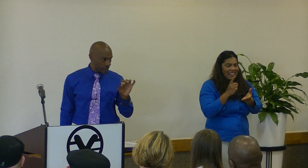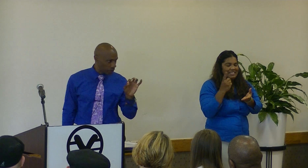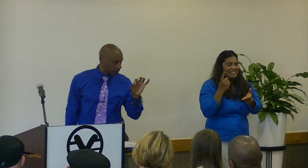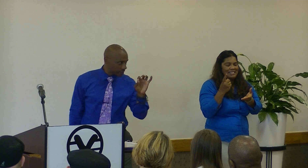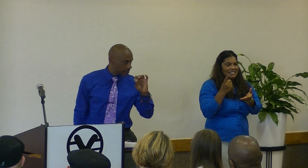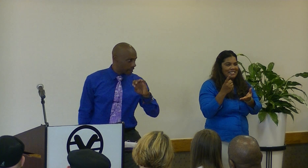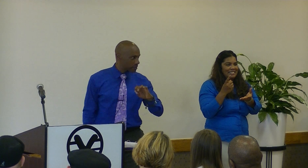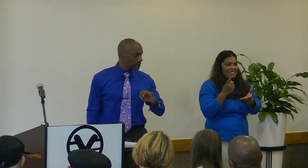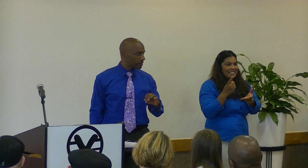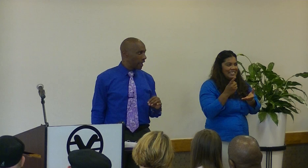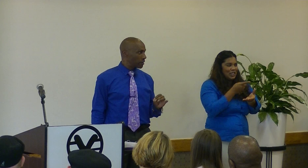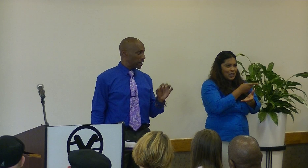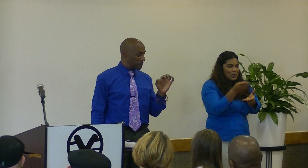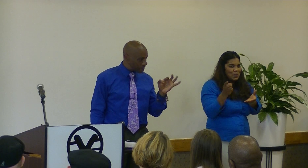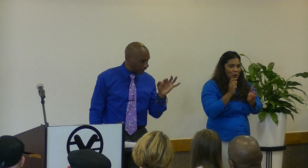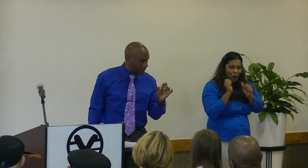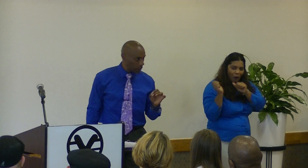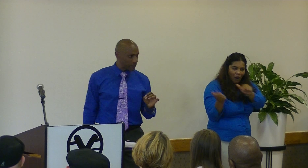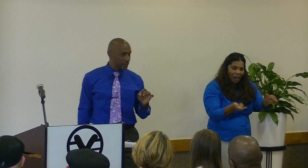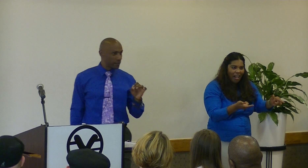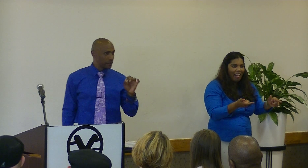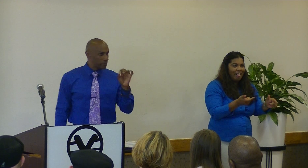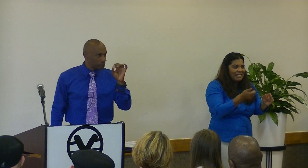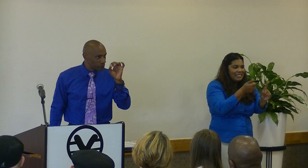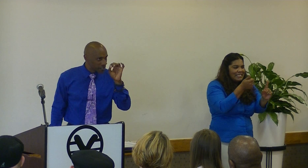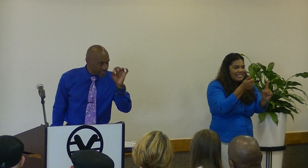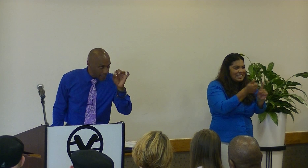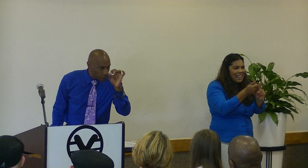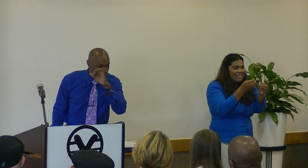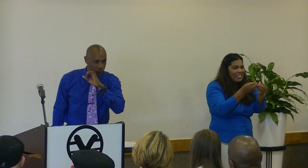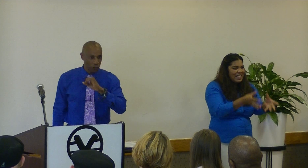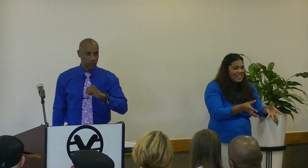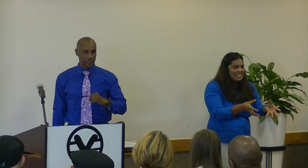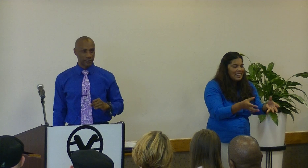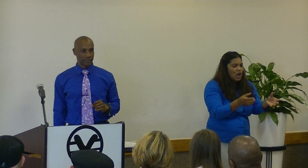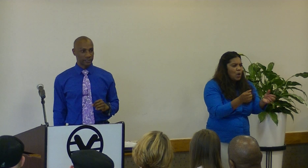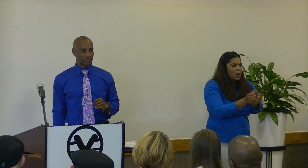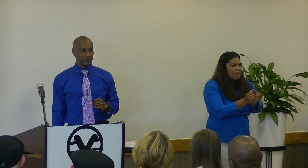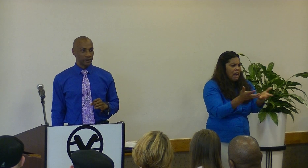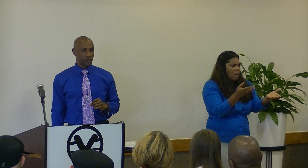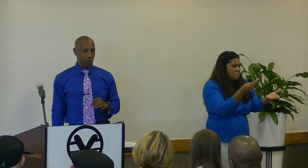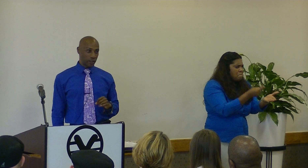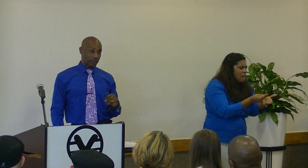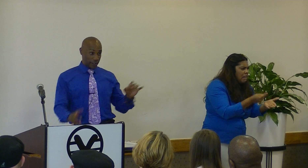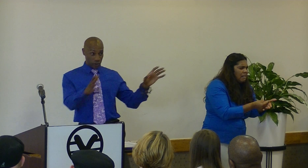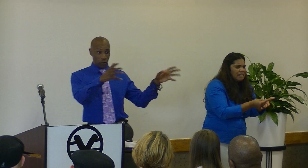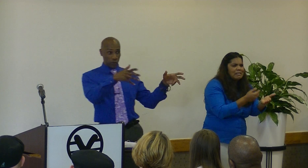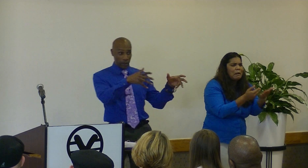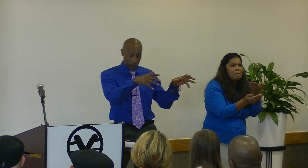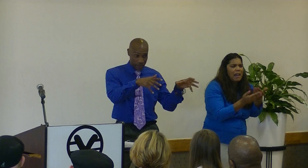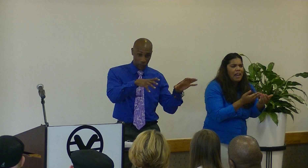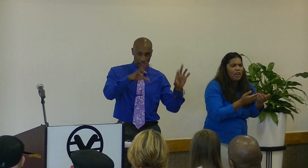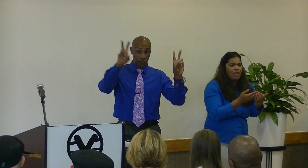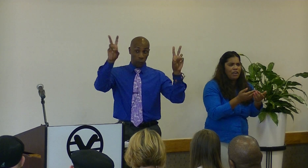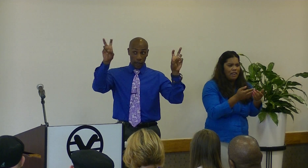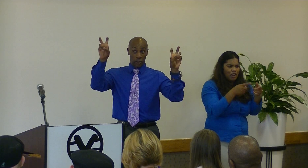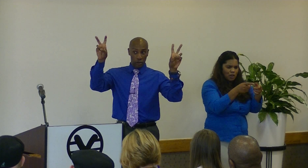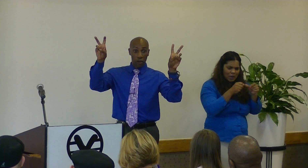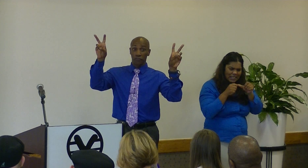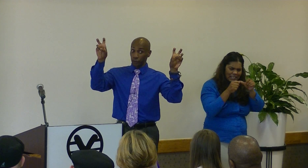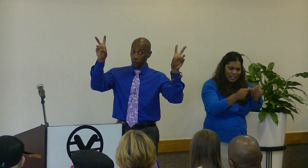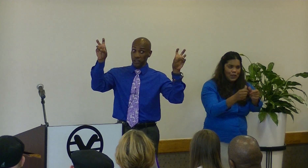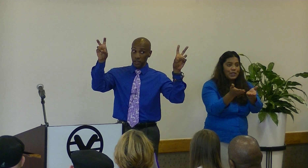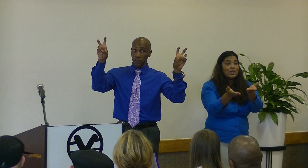with selflessness and be infected with sacred service. So that, like, you know, when